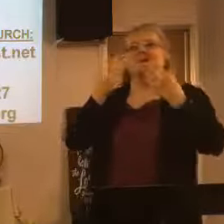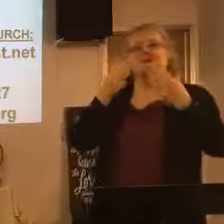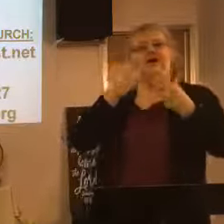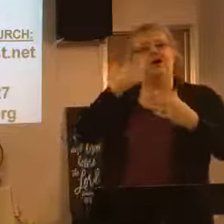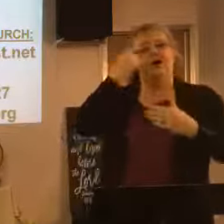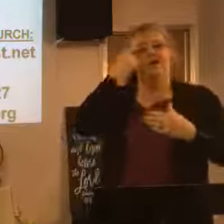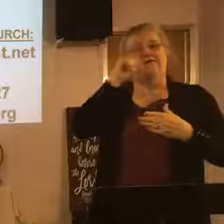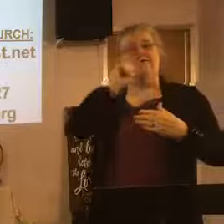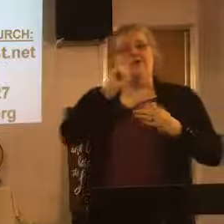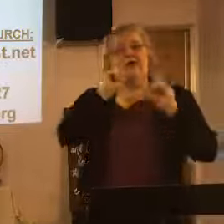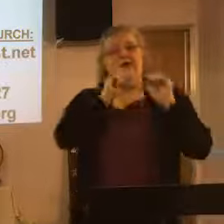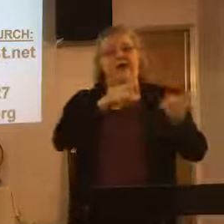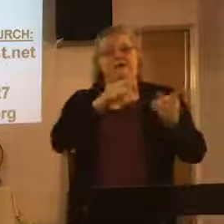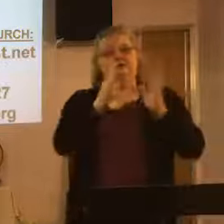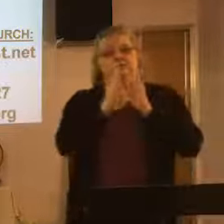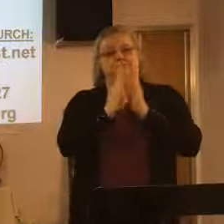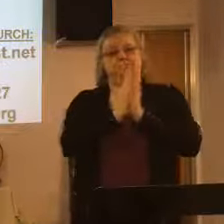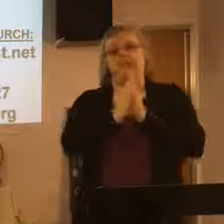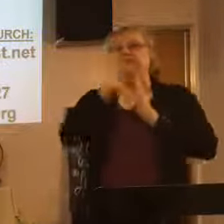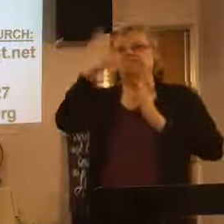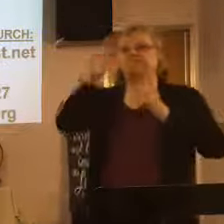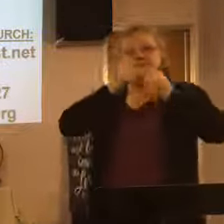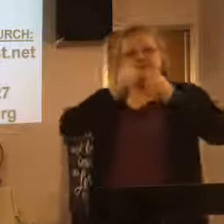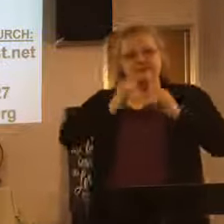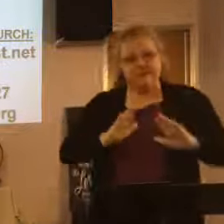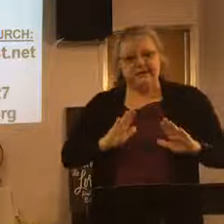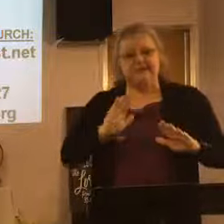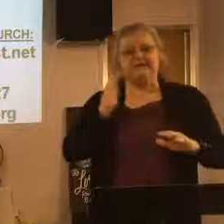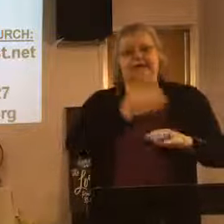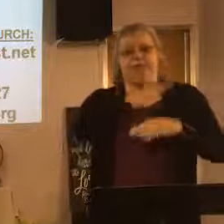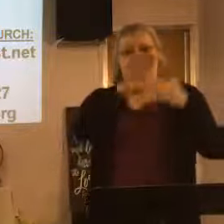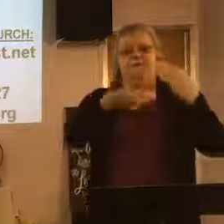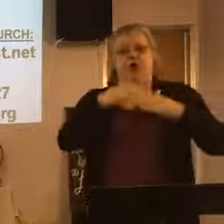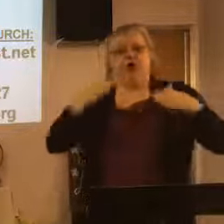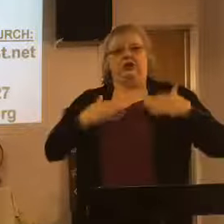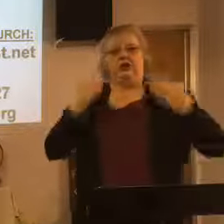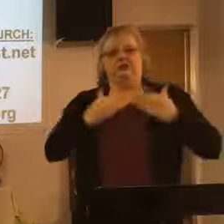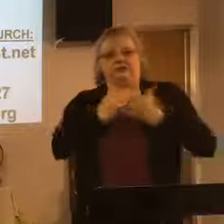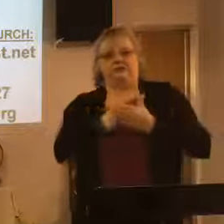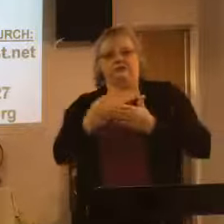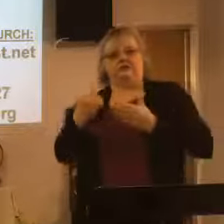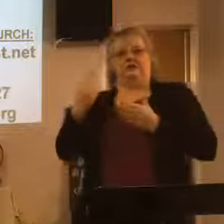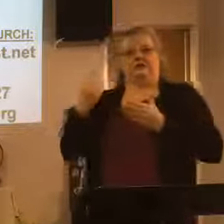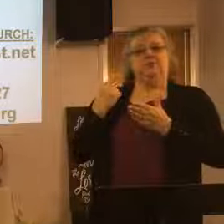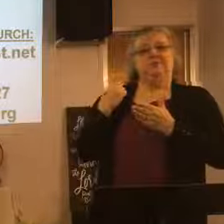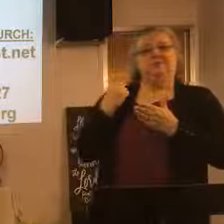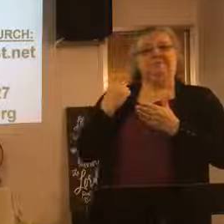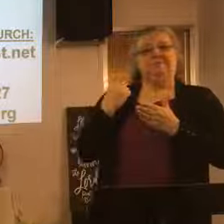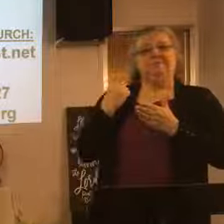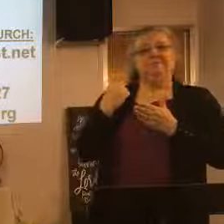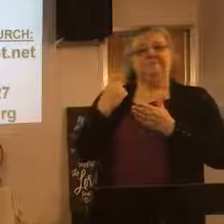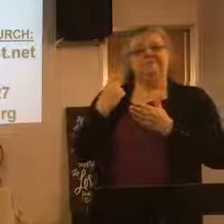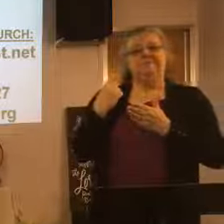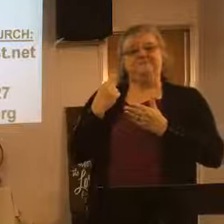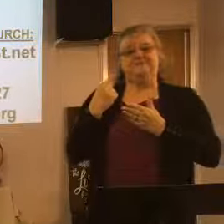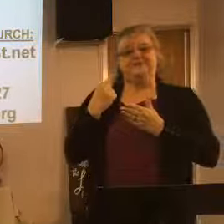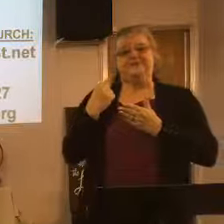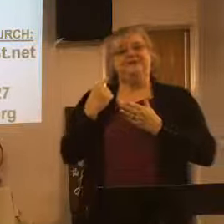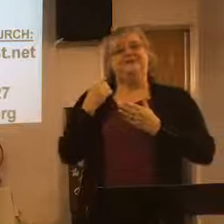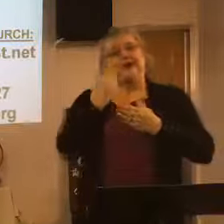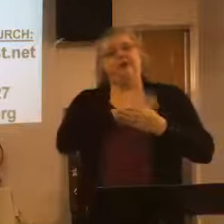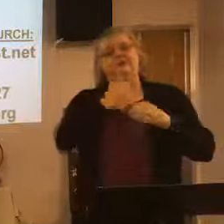for answers to prayer and his blessings that we've all enjoyed this past week, and that this